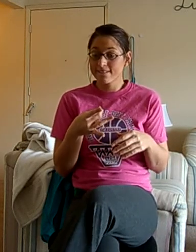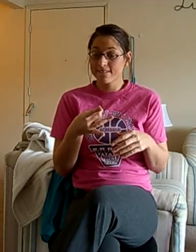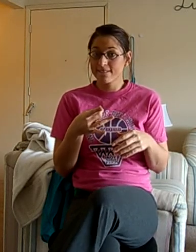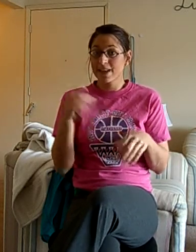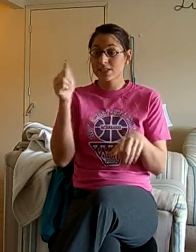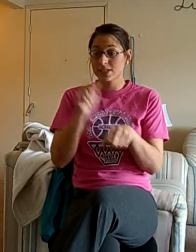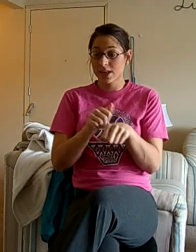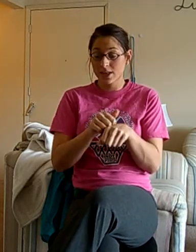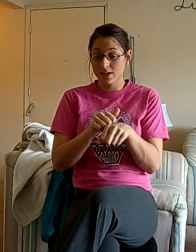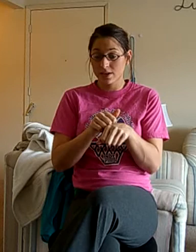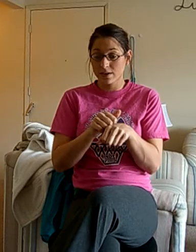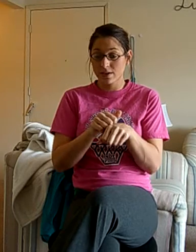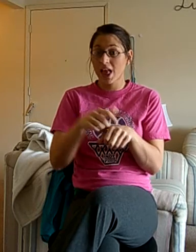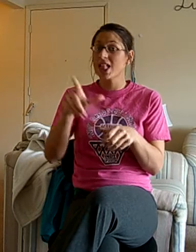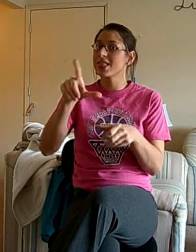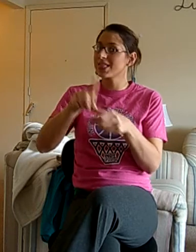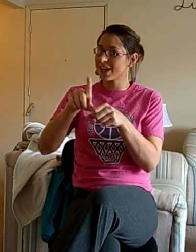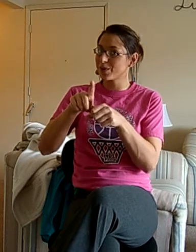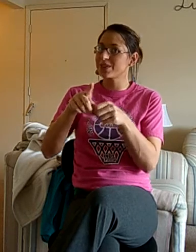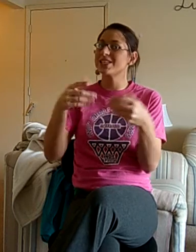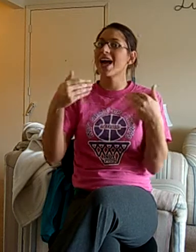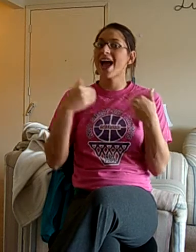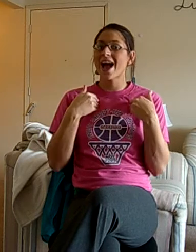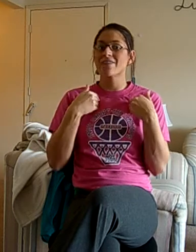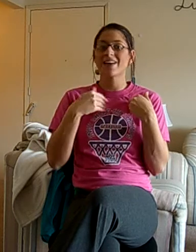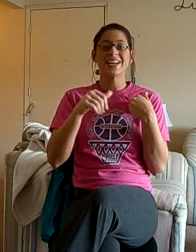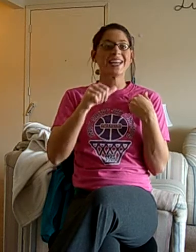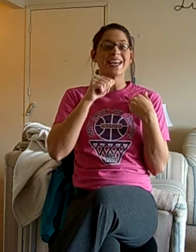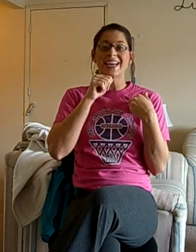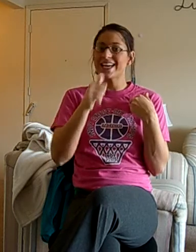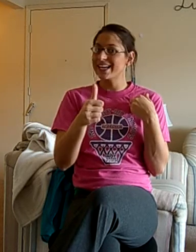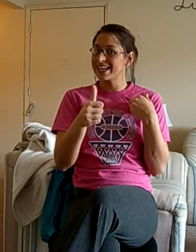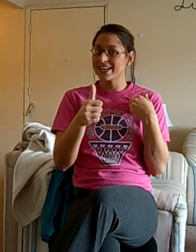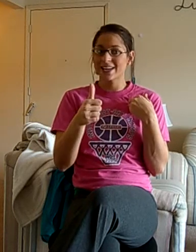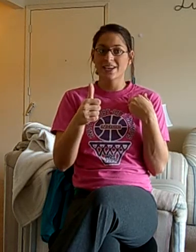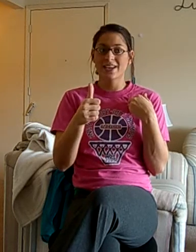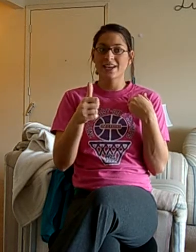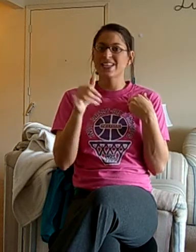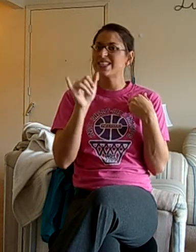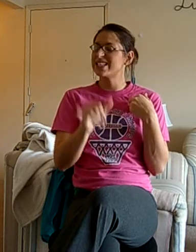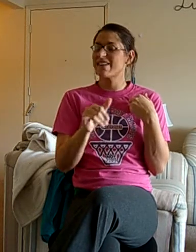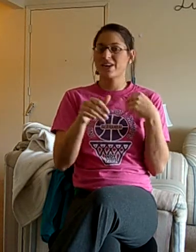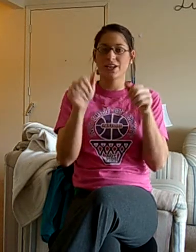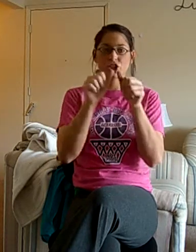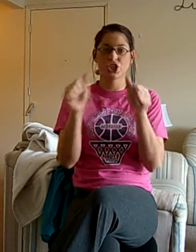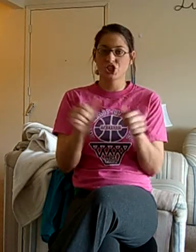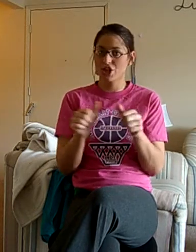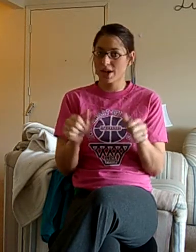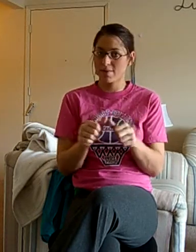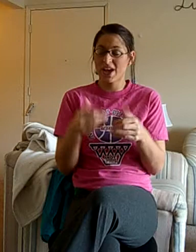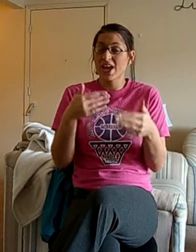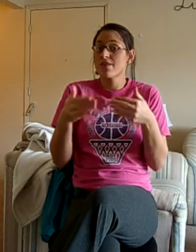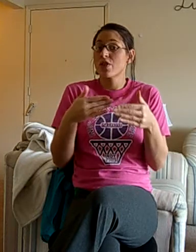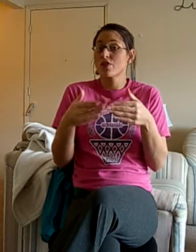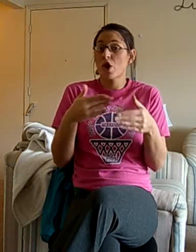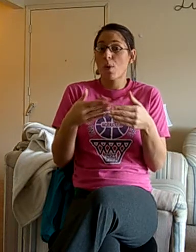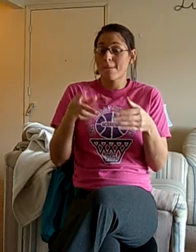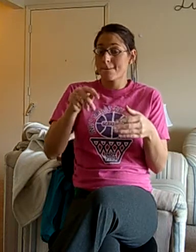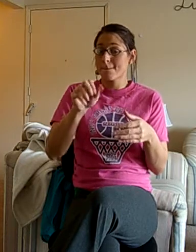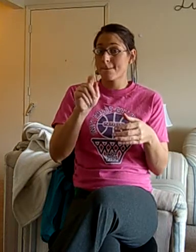solids, liquids have an indefinite shape. That's because even though the particles are close together, they are